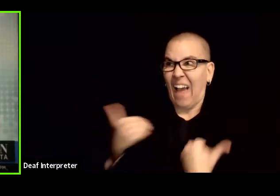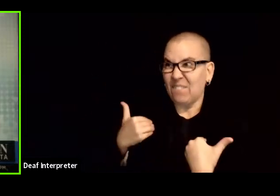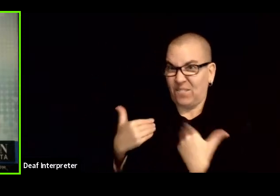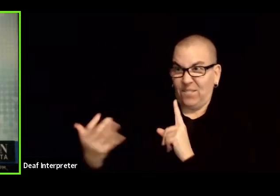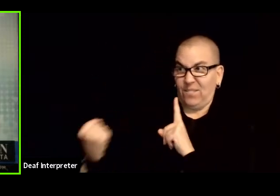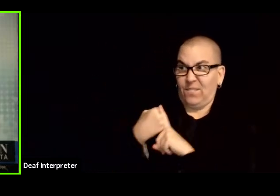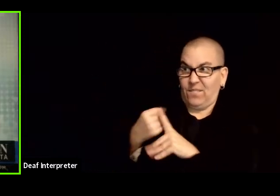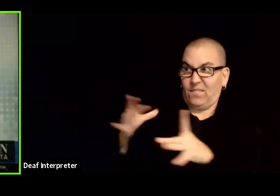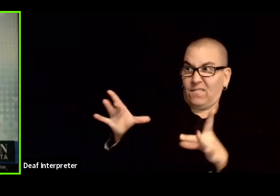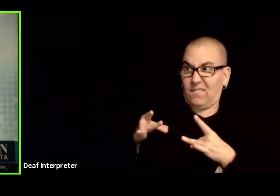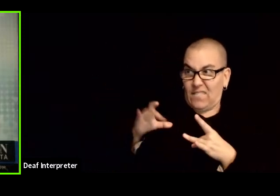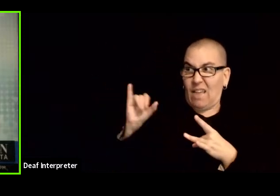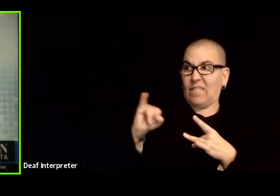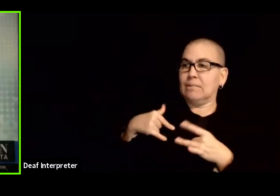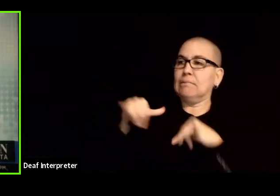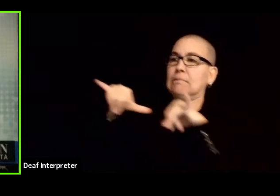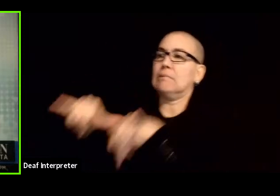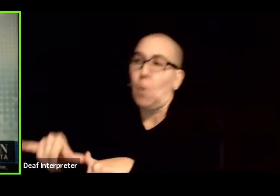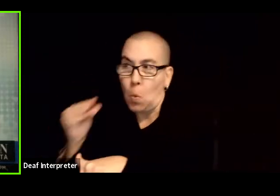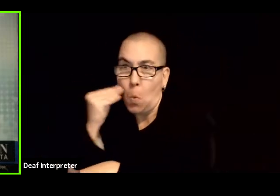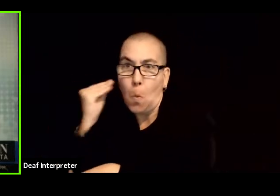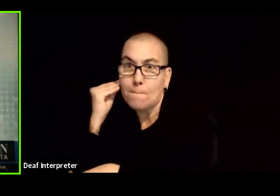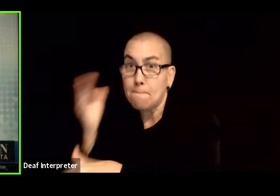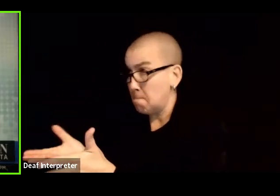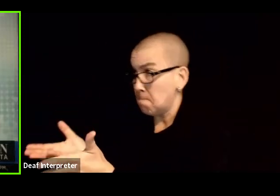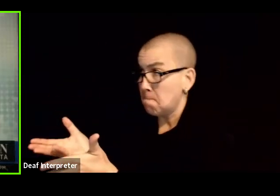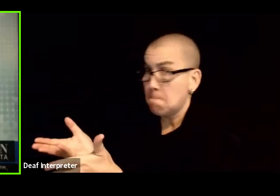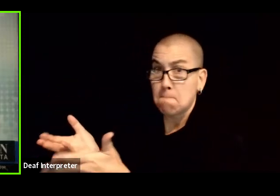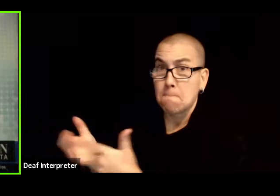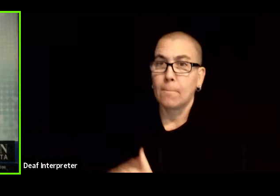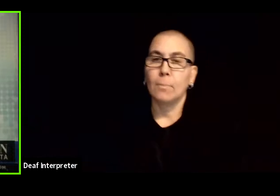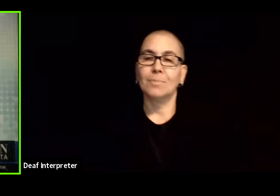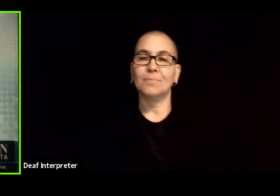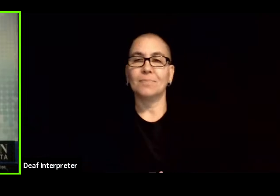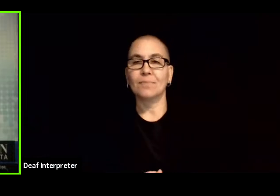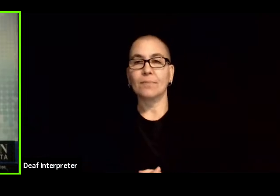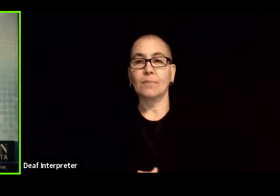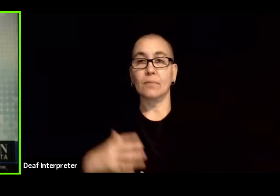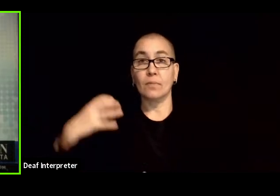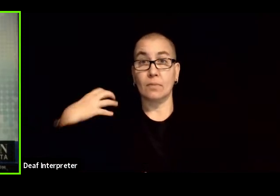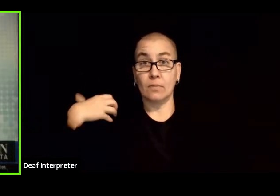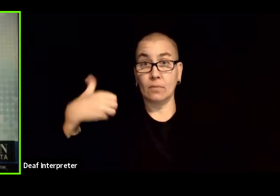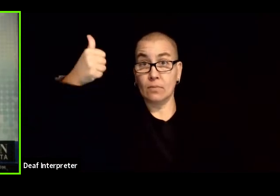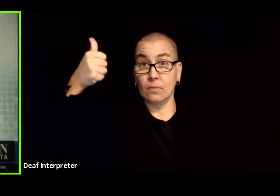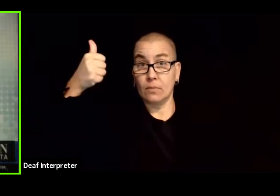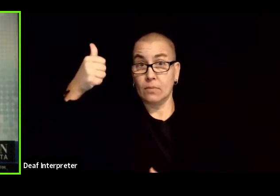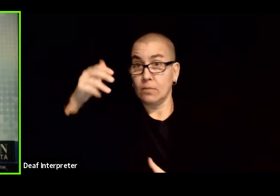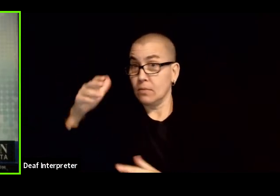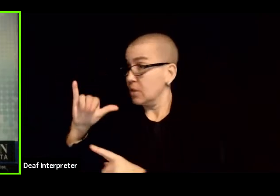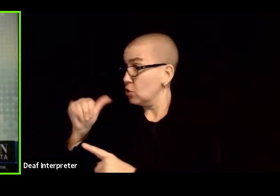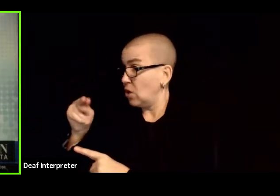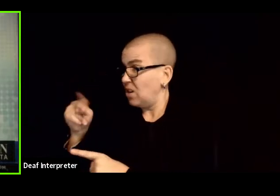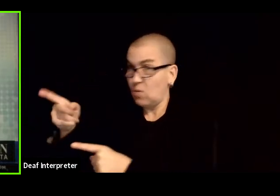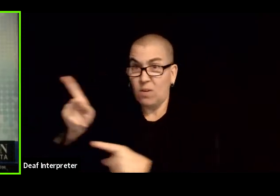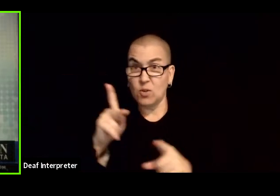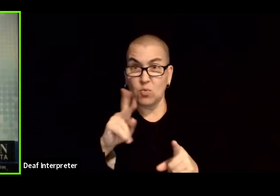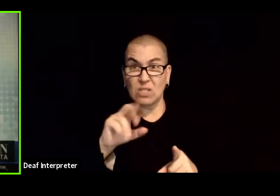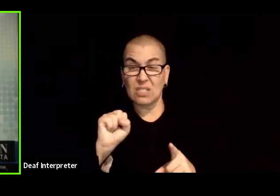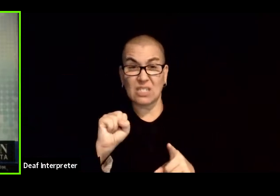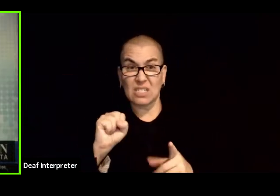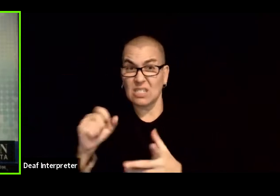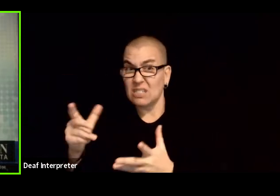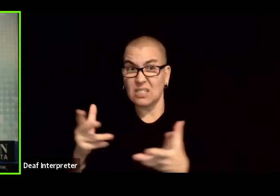Chris, do you have any information on that? You mean right this minute? We have data that we look